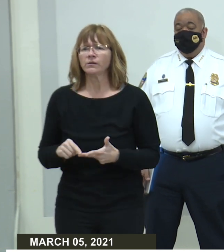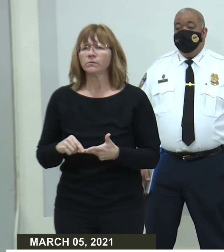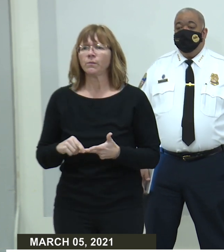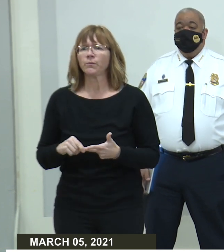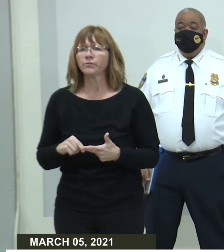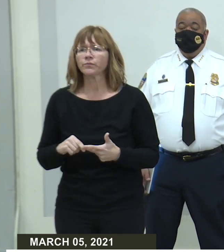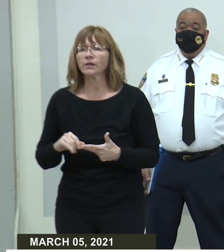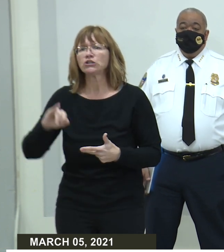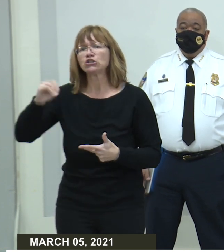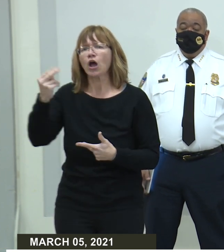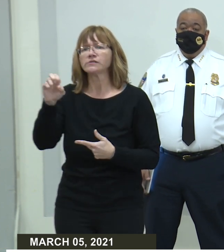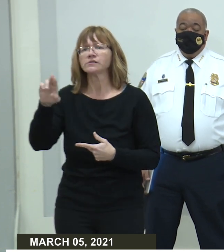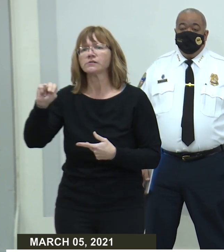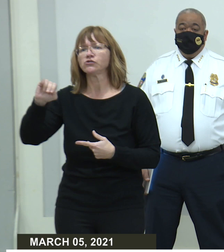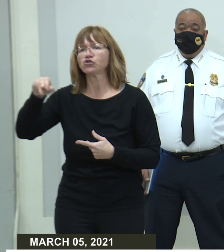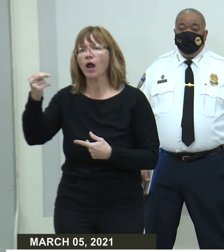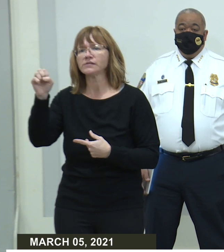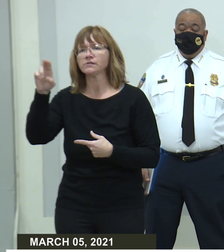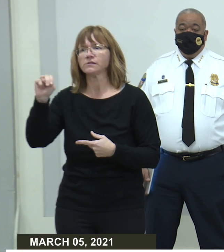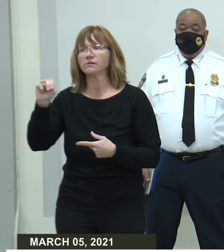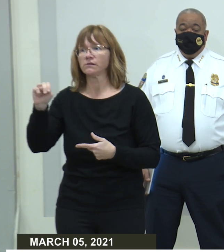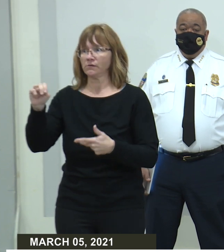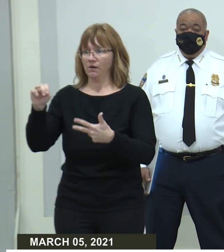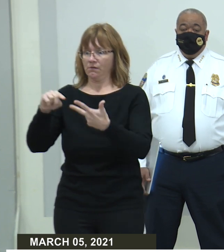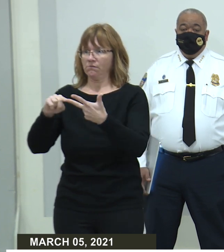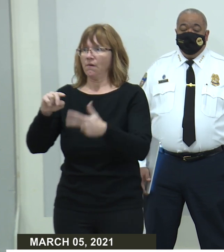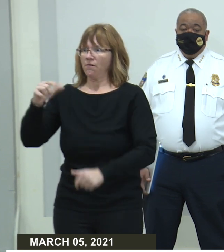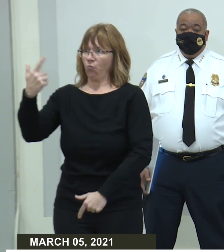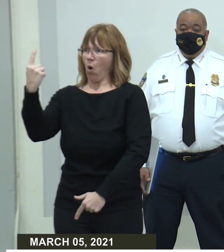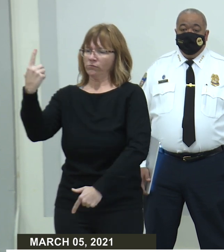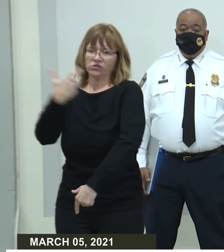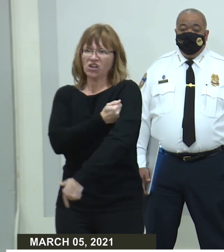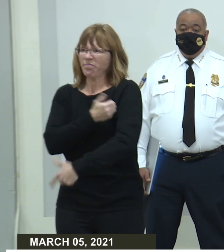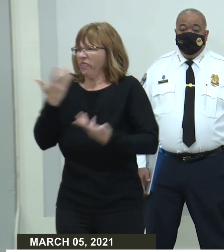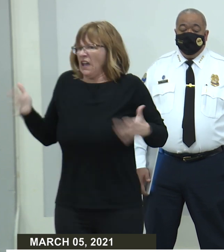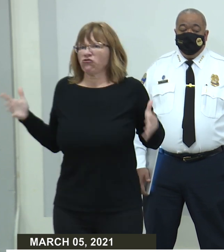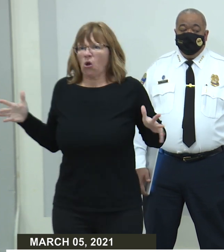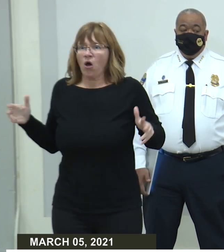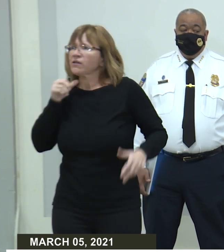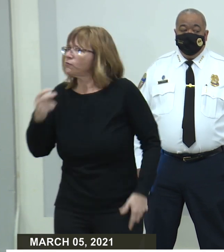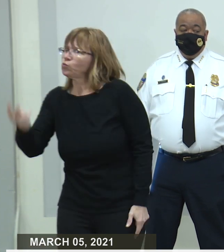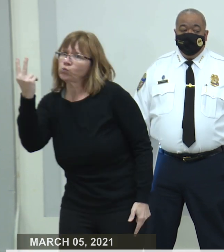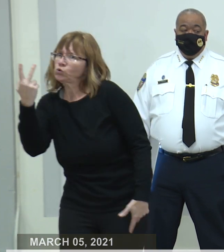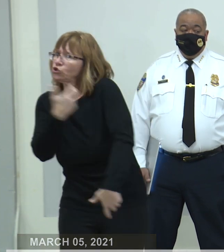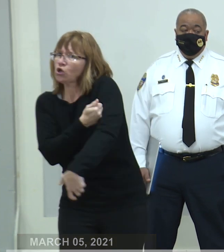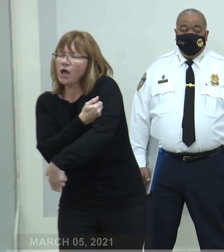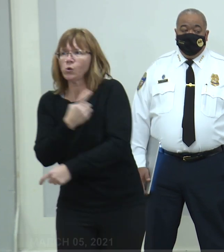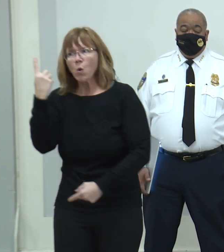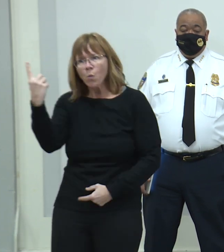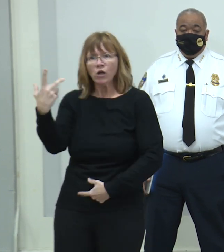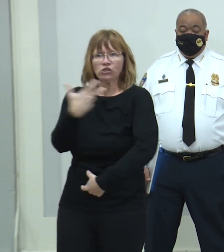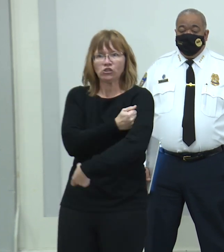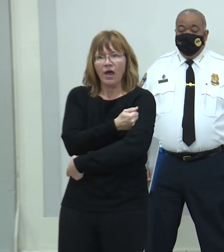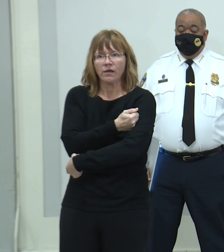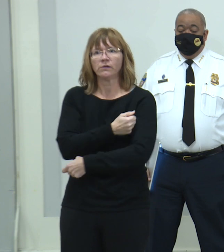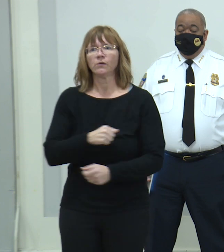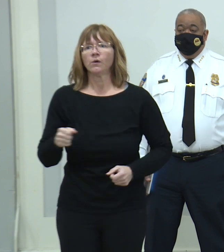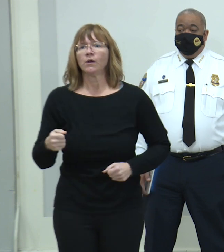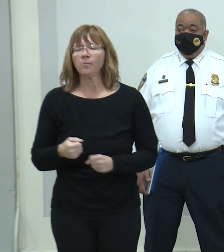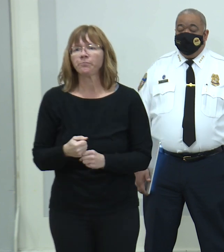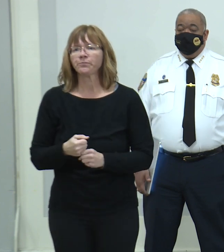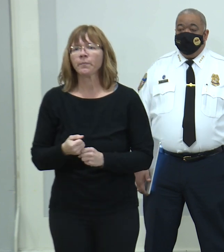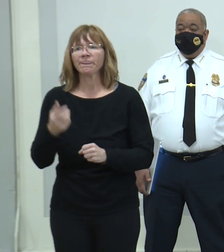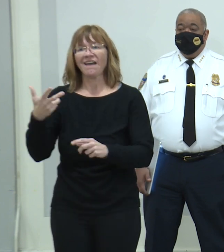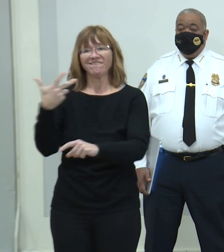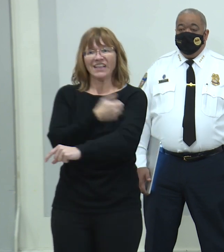vaccine, so there's no need to follow up for a second appointment. The vaccine itself can be stored at normal refrigeration temperatures